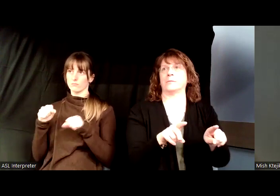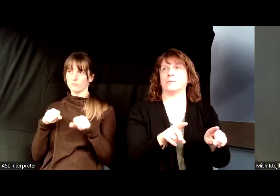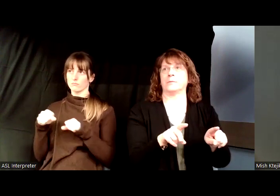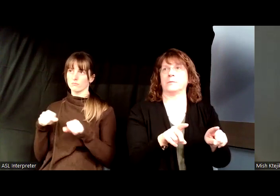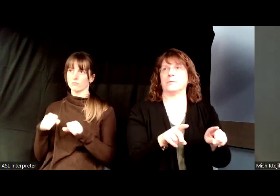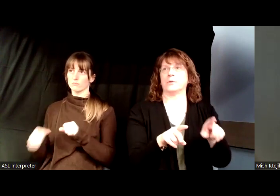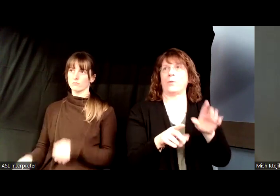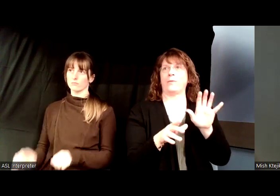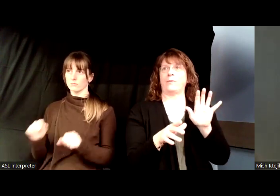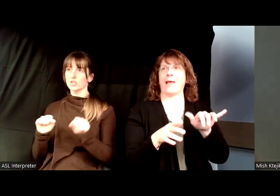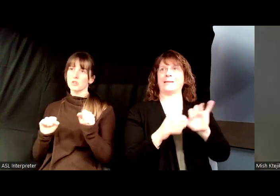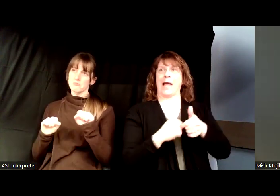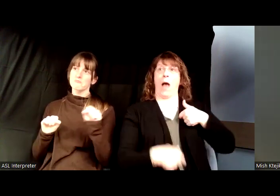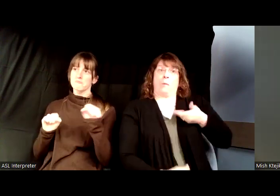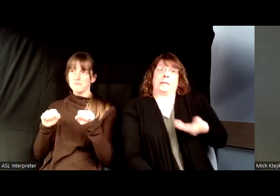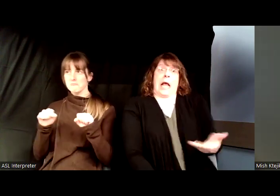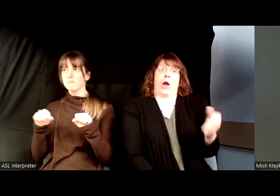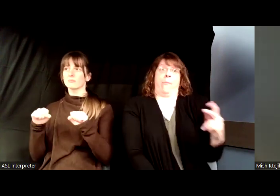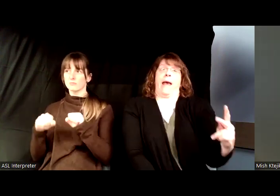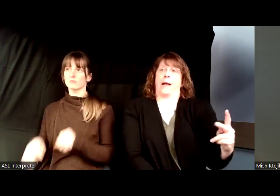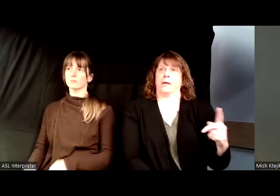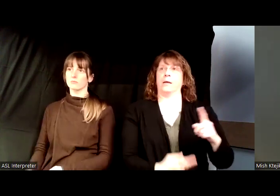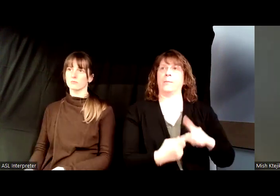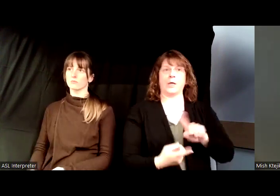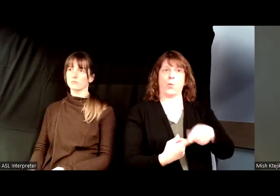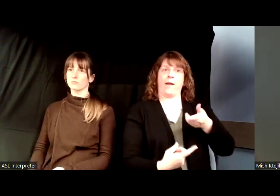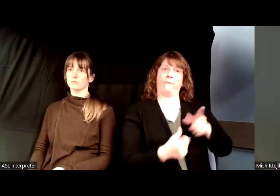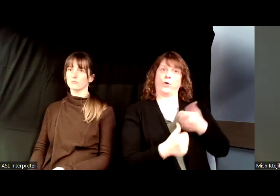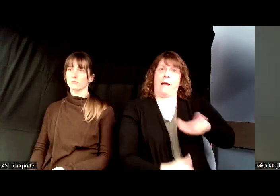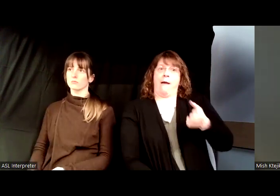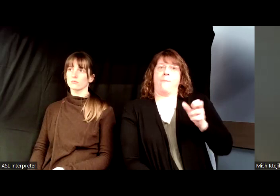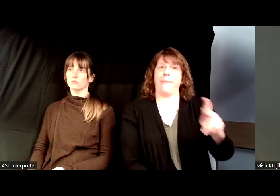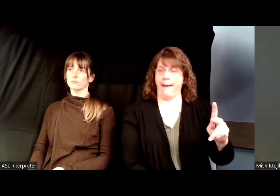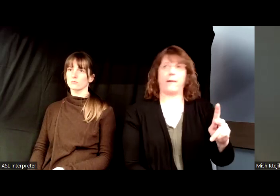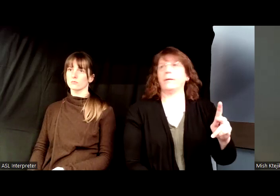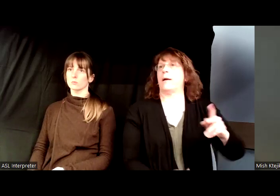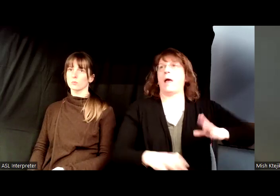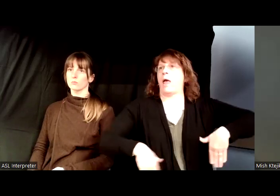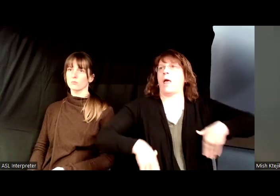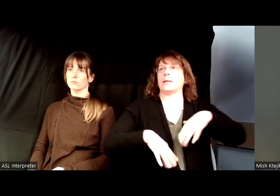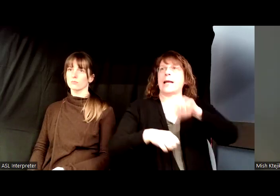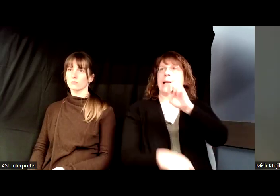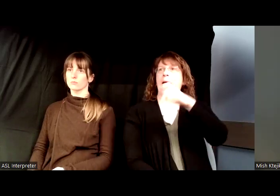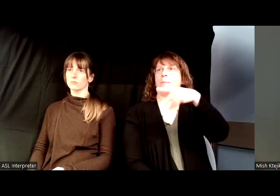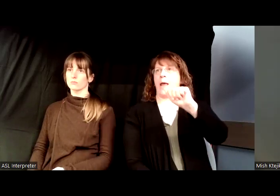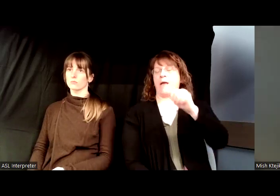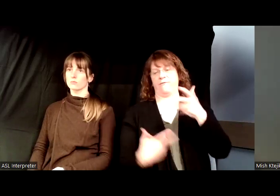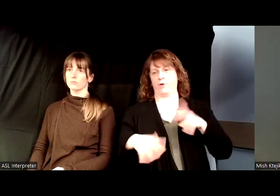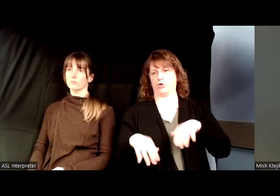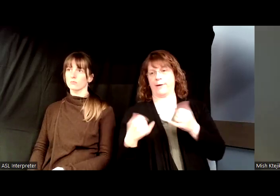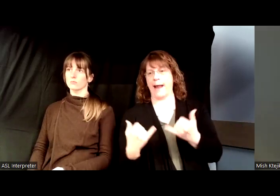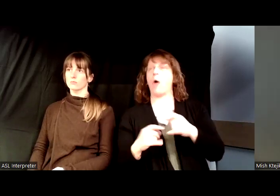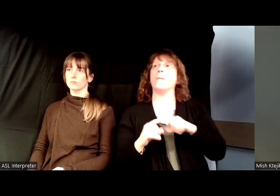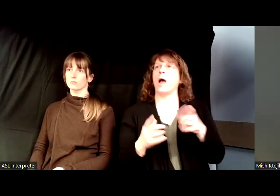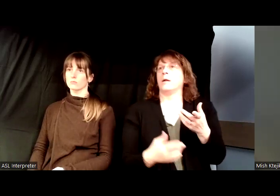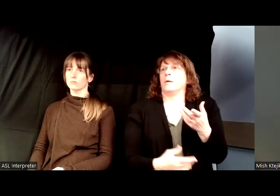the written test. So that's how I was hired back. When I was first hired back, because I hadn't taken the